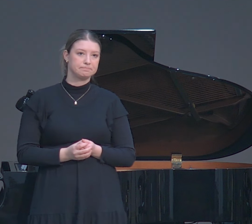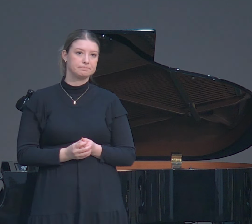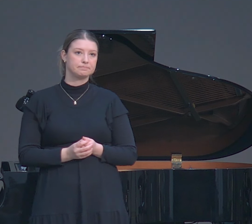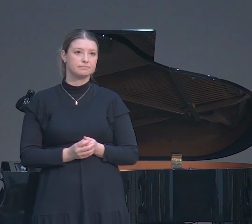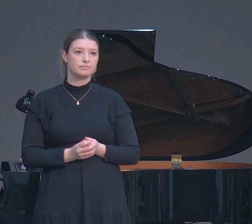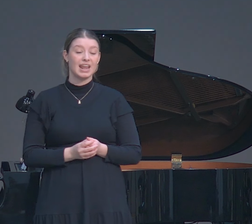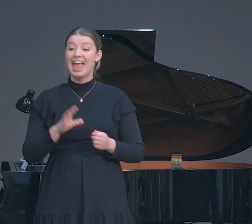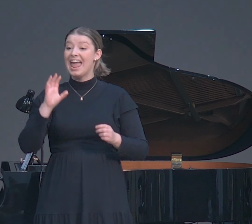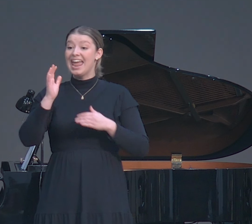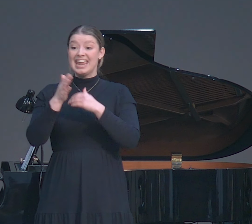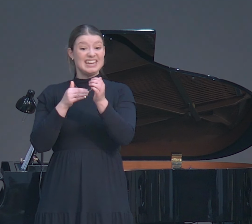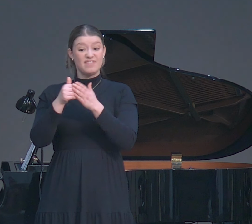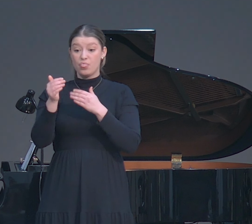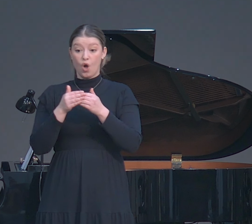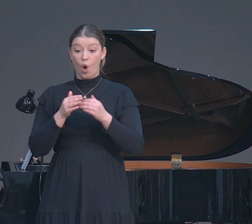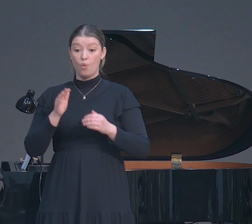worldwide,